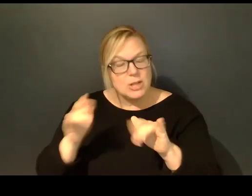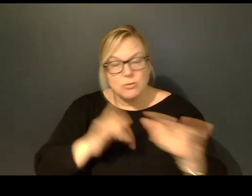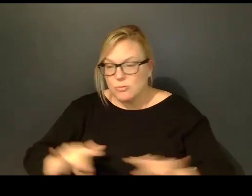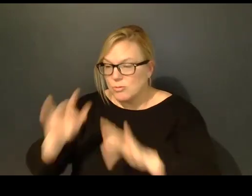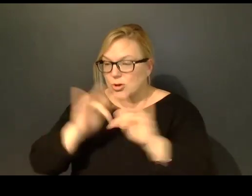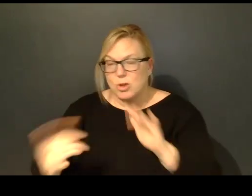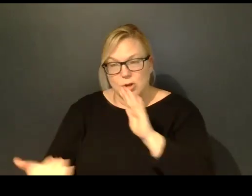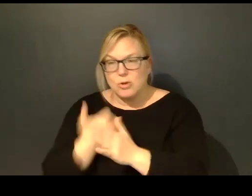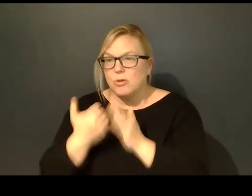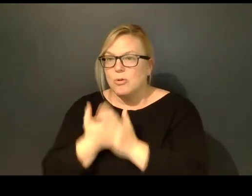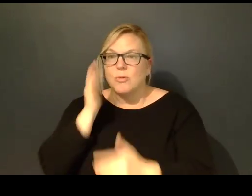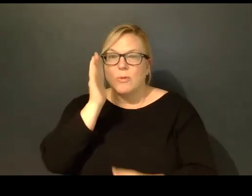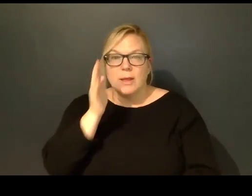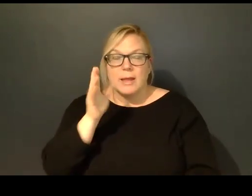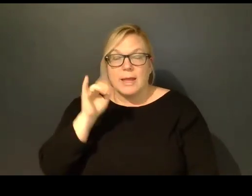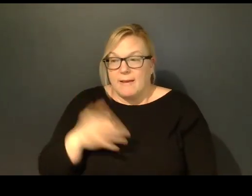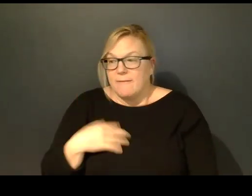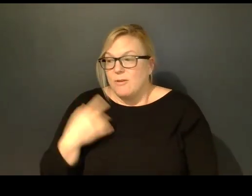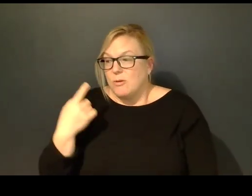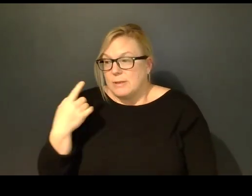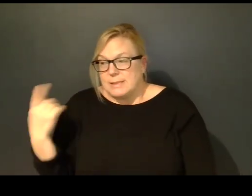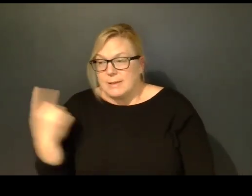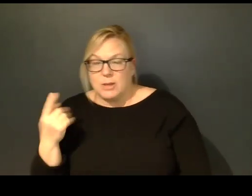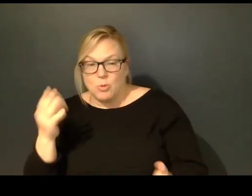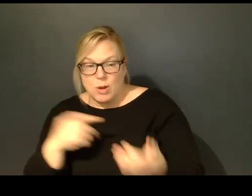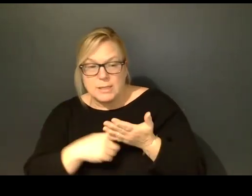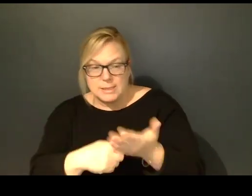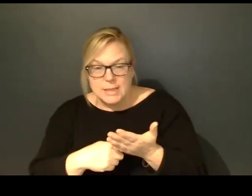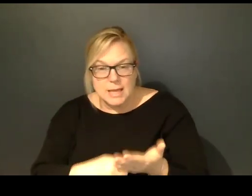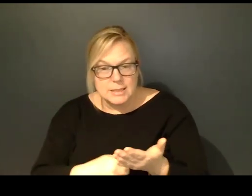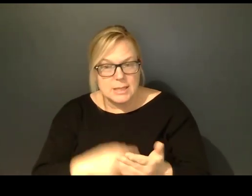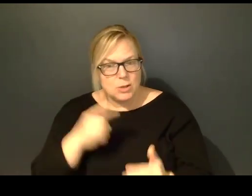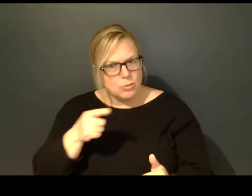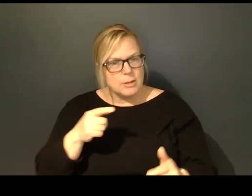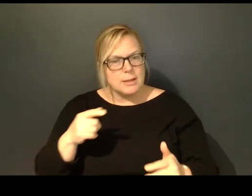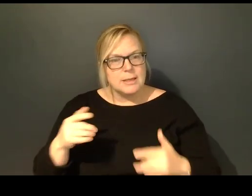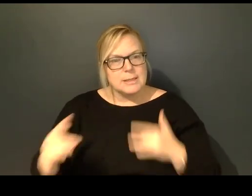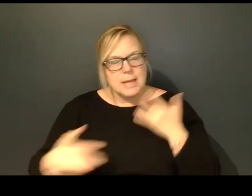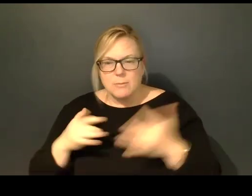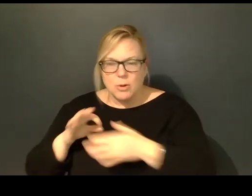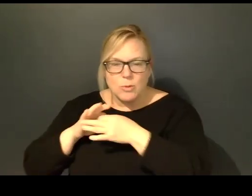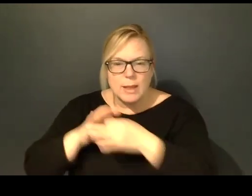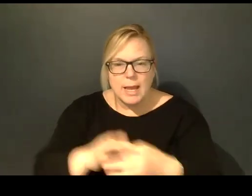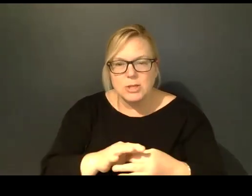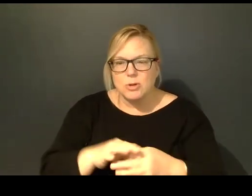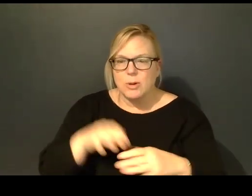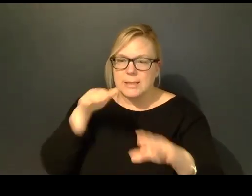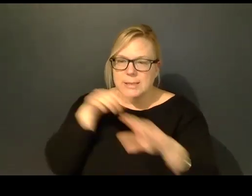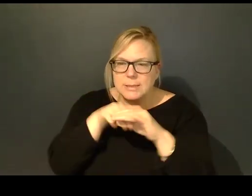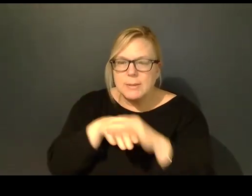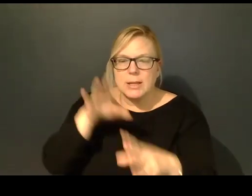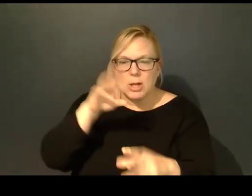So if you have something that you want to talk about that you're particularly passionate about that's related to accessibility,